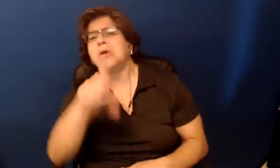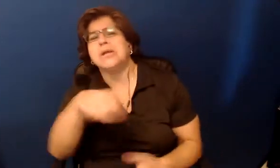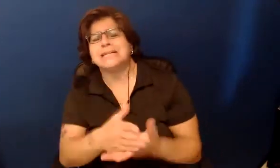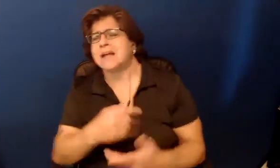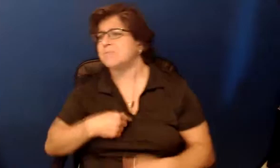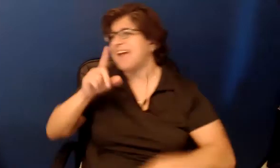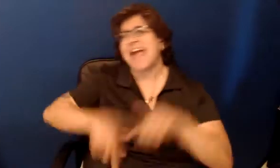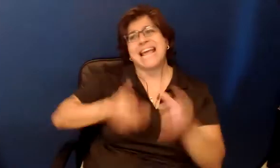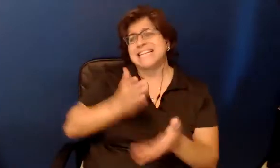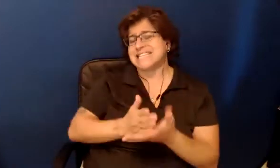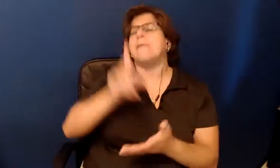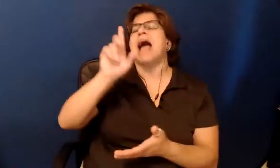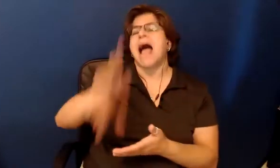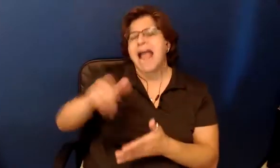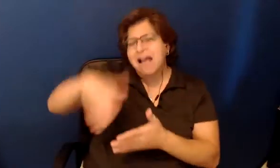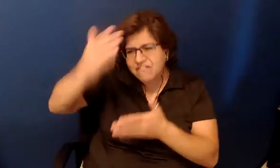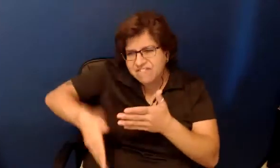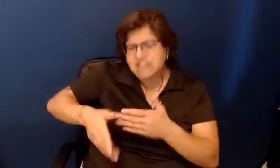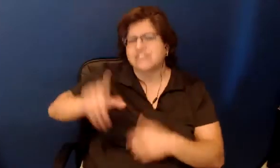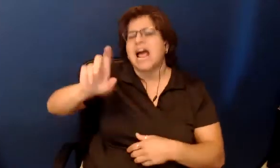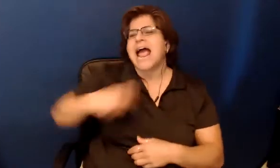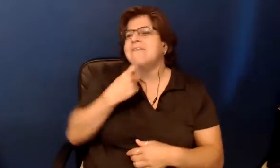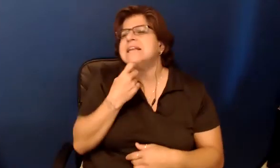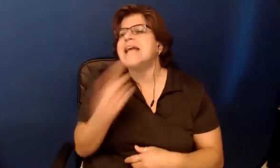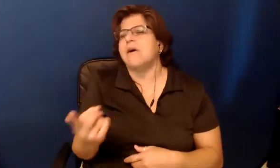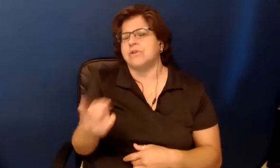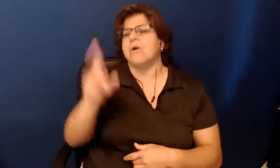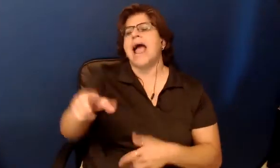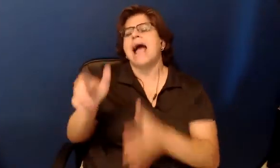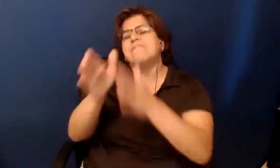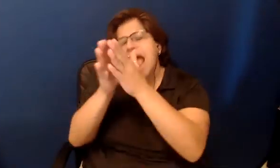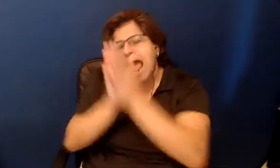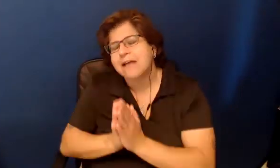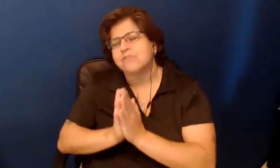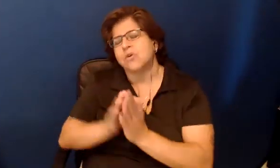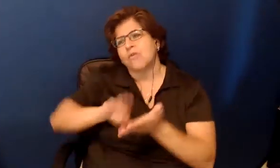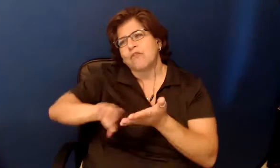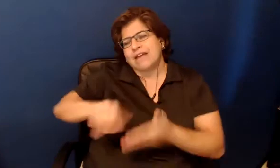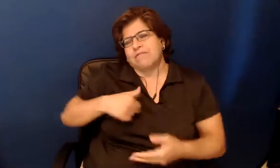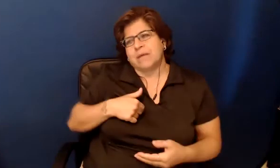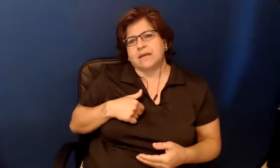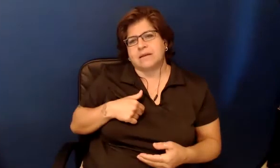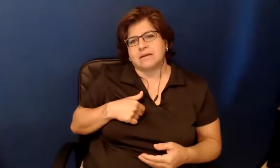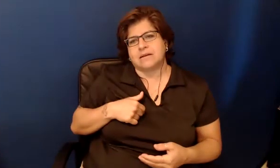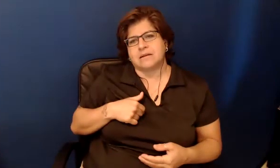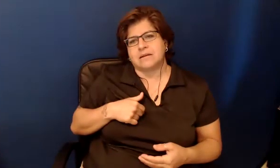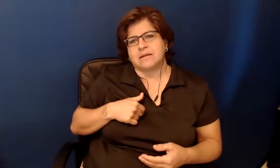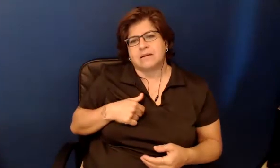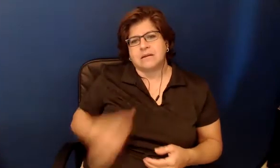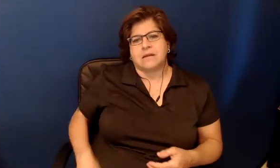And he said, Bo, you got to stop this. And I said, I can't stop this. I have to finish. I have to tell you. I have to ask you to forgive